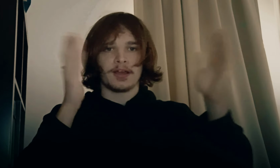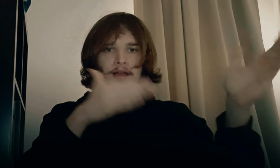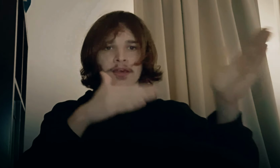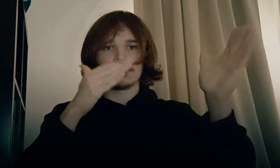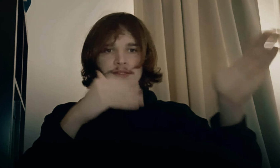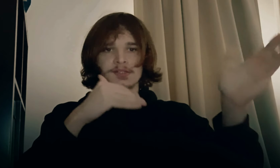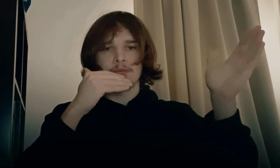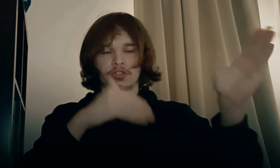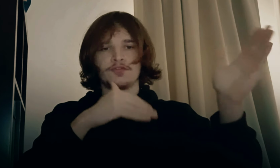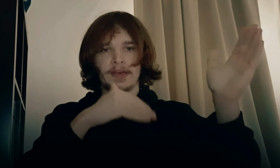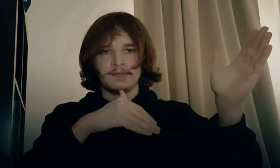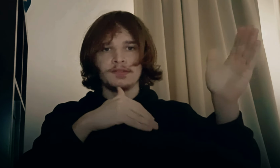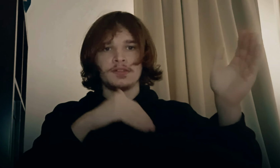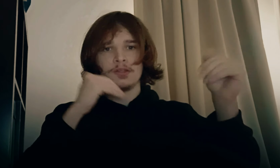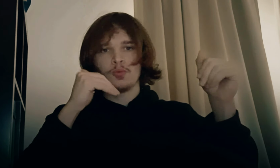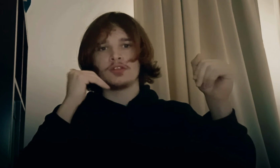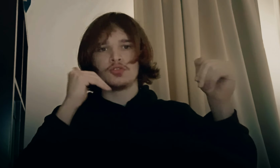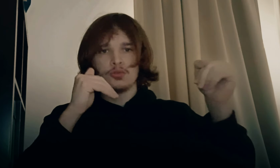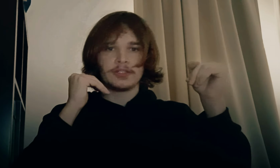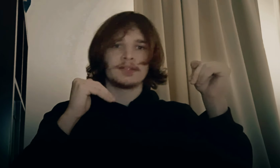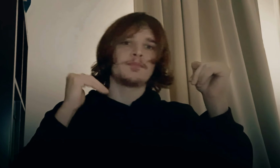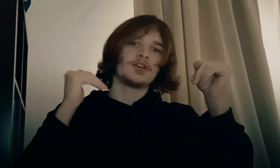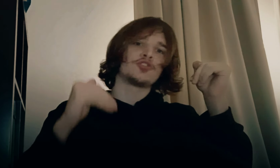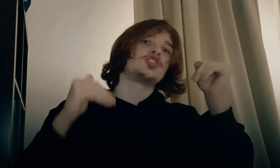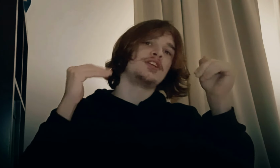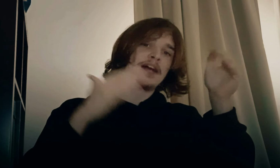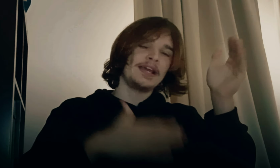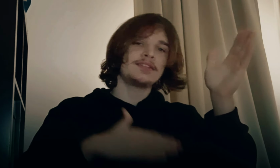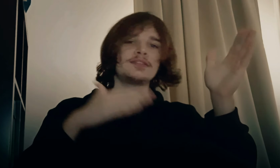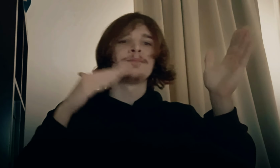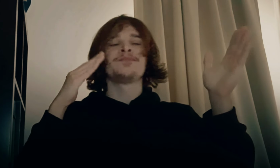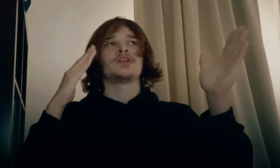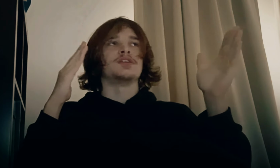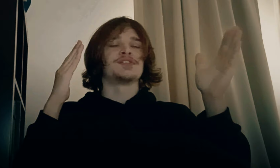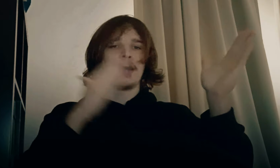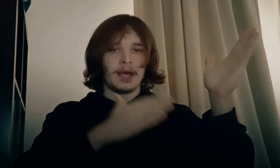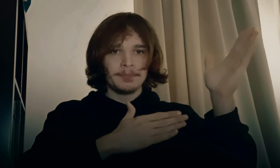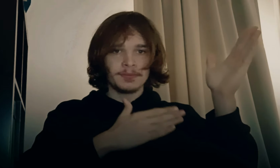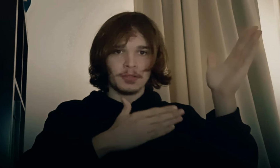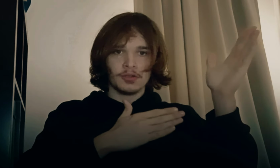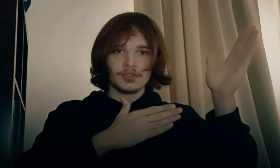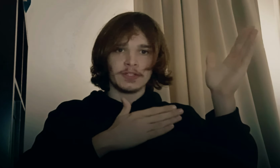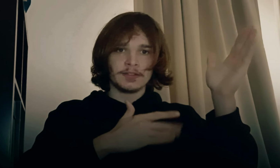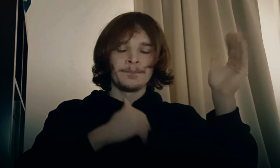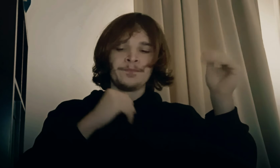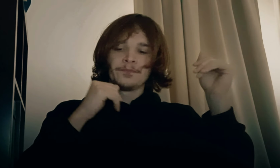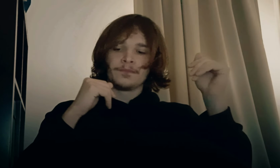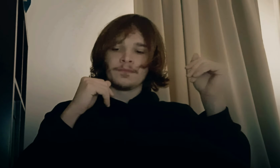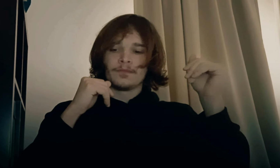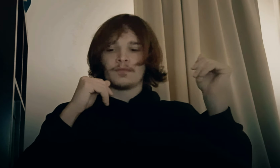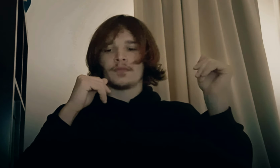if a guy is motivated, he will do that because he liked it, he is hyped because of that.